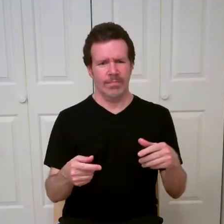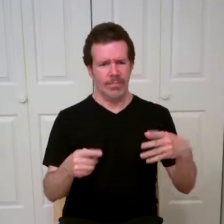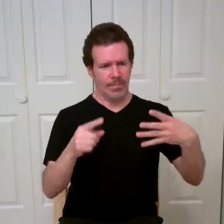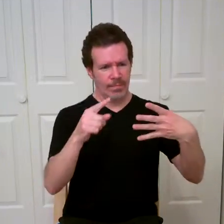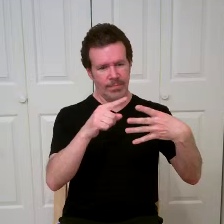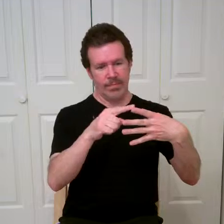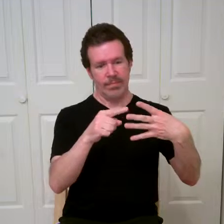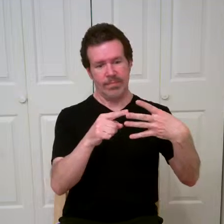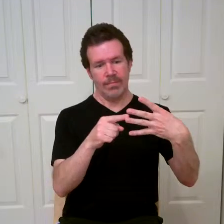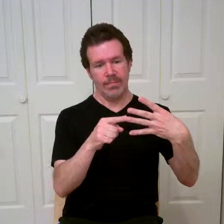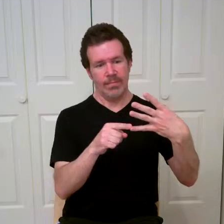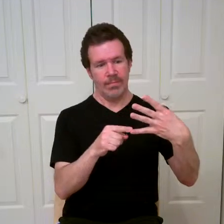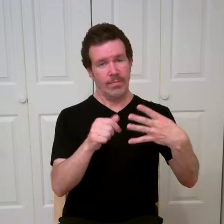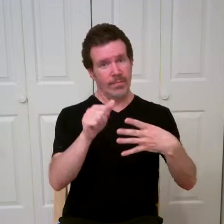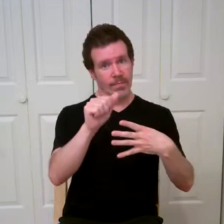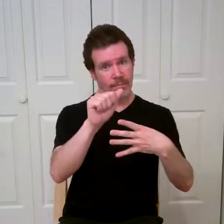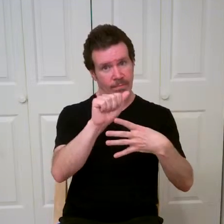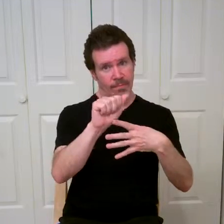D, person versus technology.